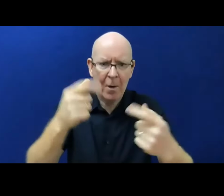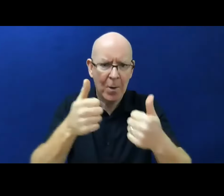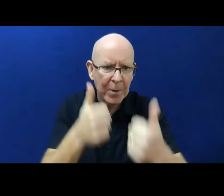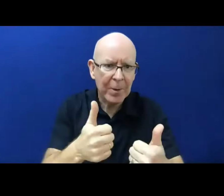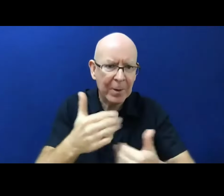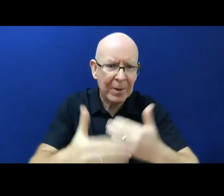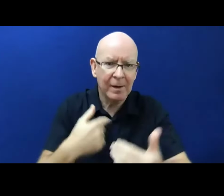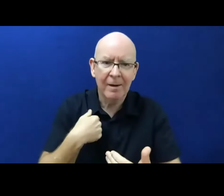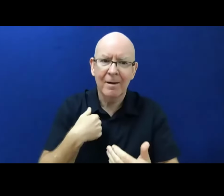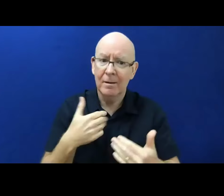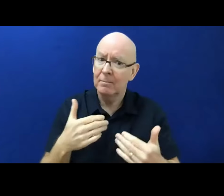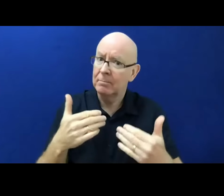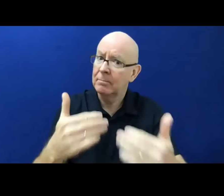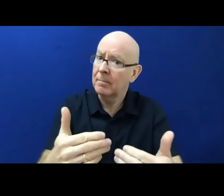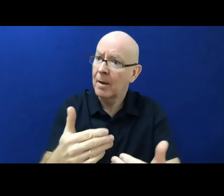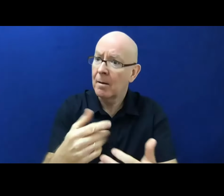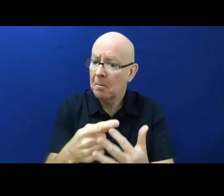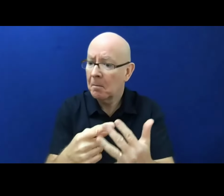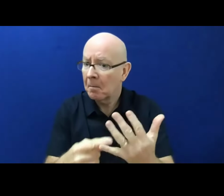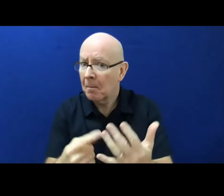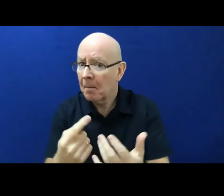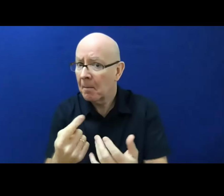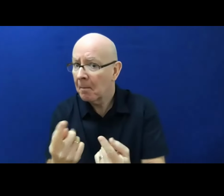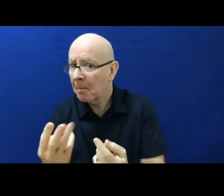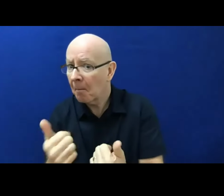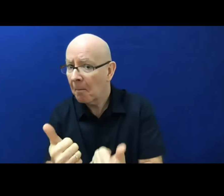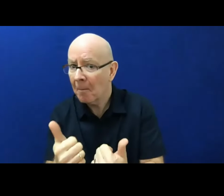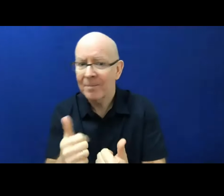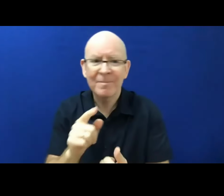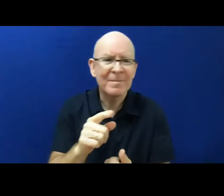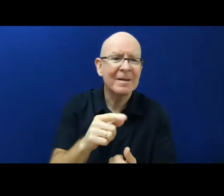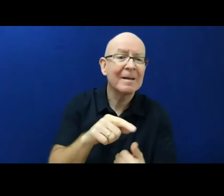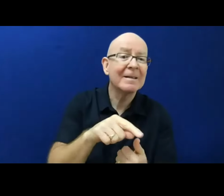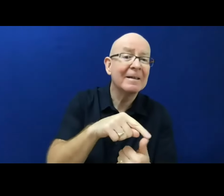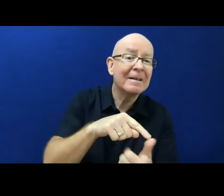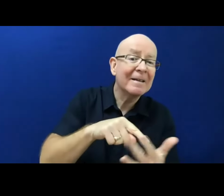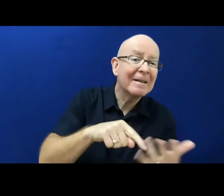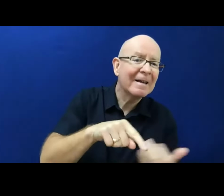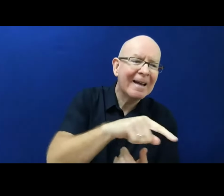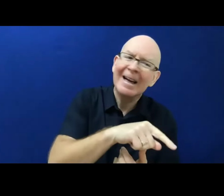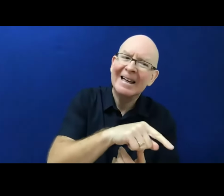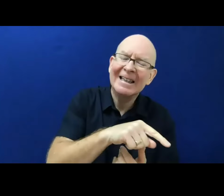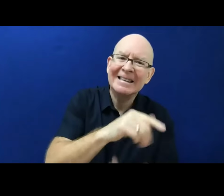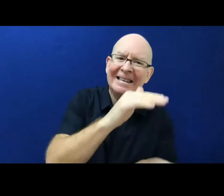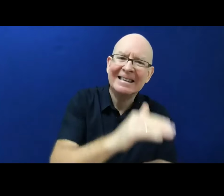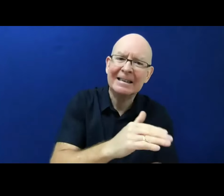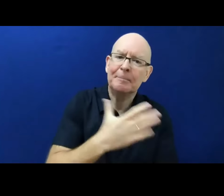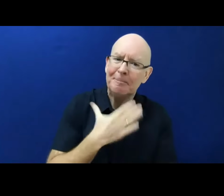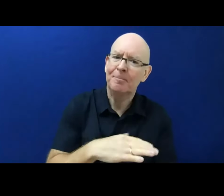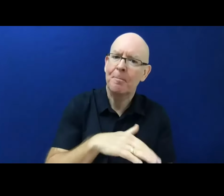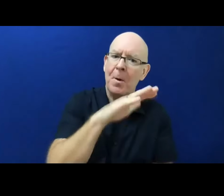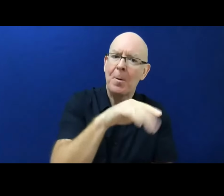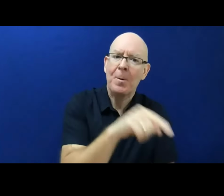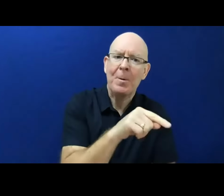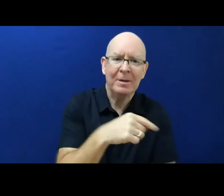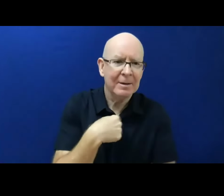I think that from my experience as a special rapporteur, that is also one of the most challenging parts, because it's